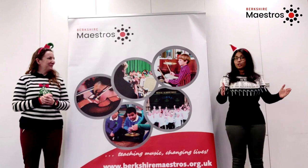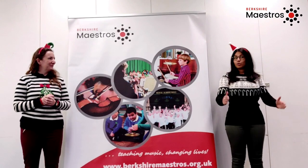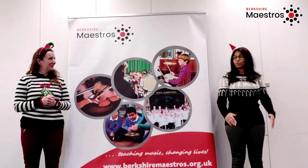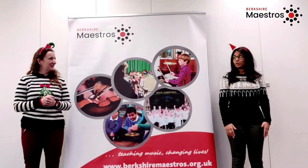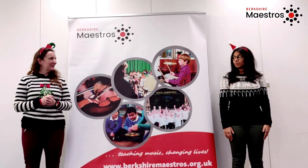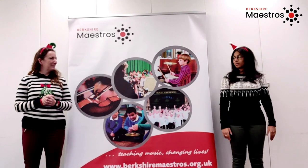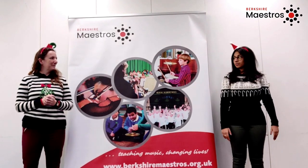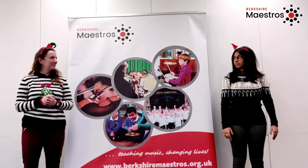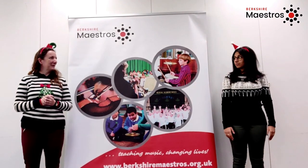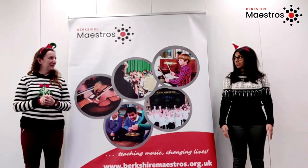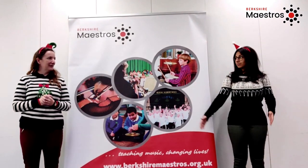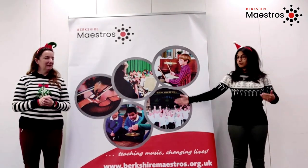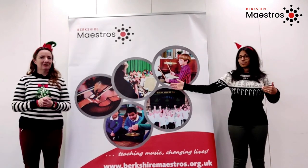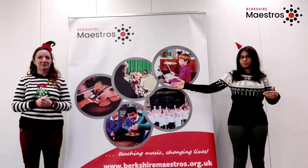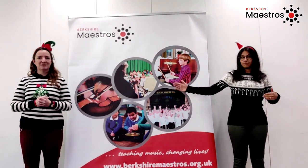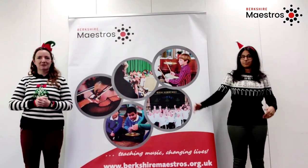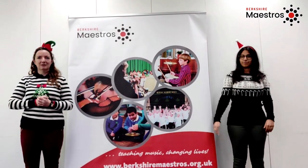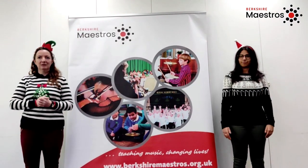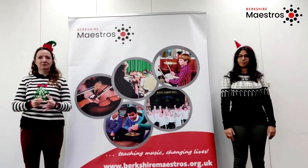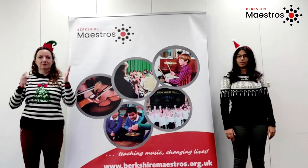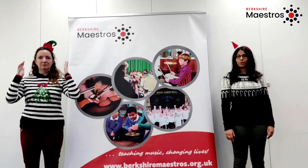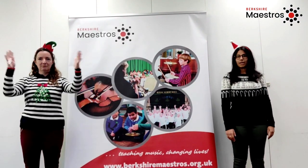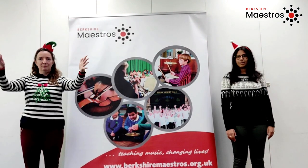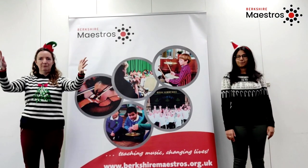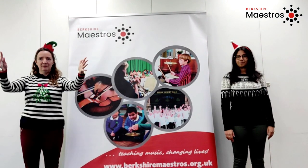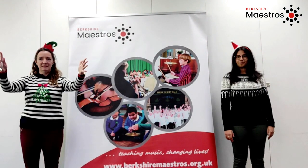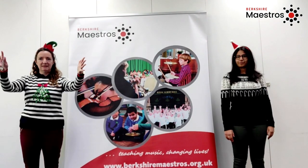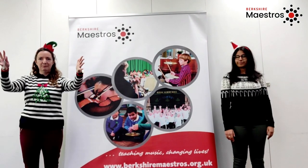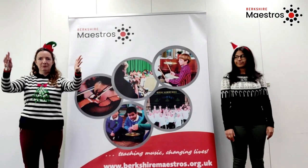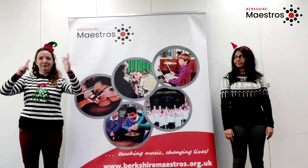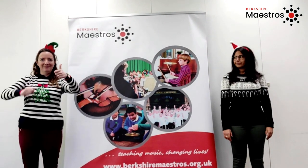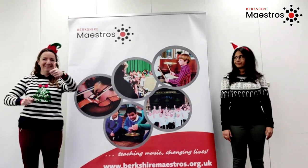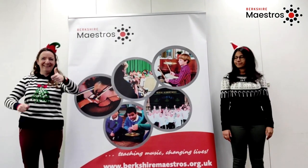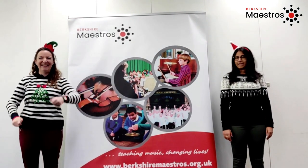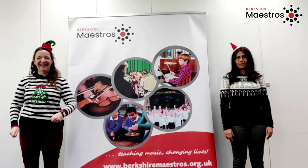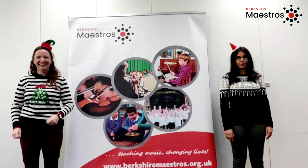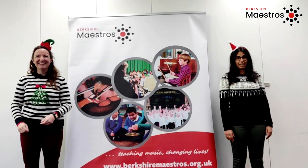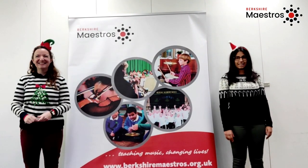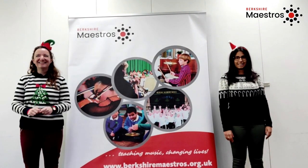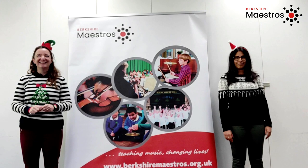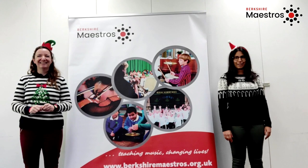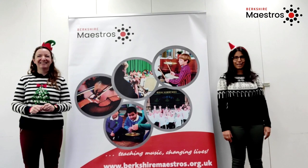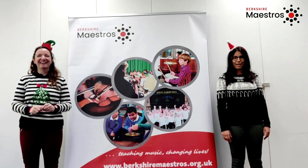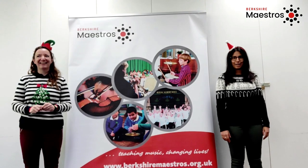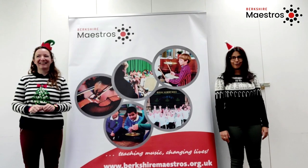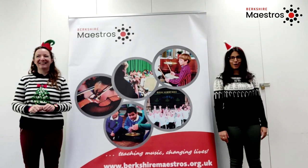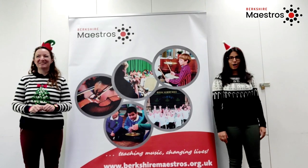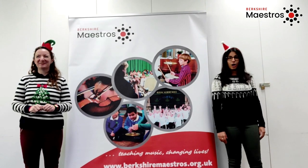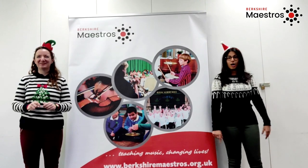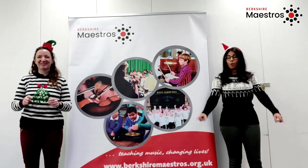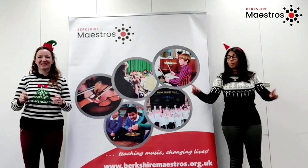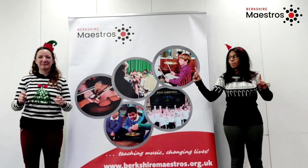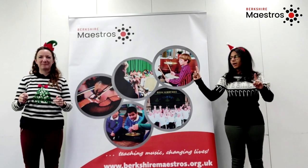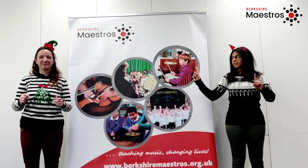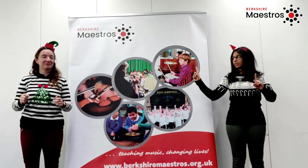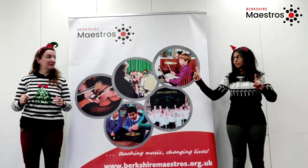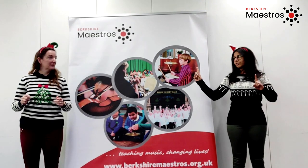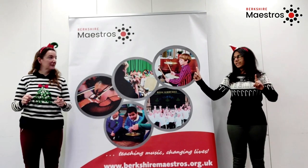two groups. Okay, absolutely. Okay. Ready, team? Let's give it a okay. go. But I should have